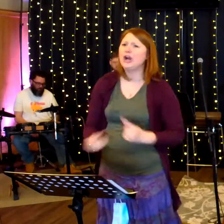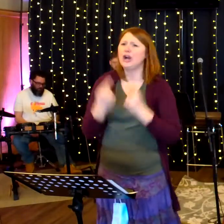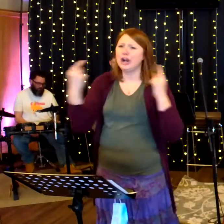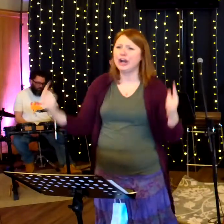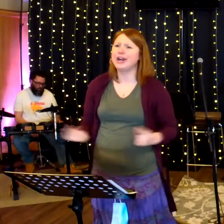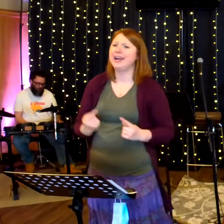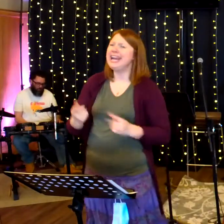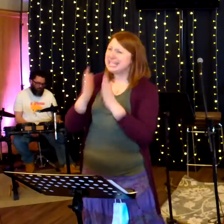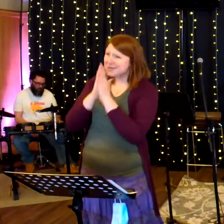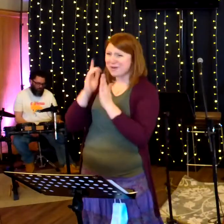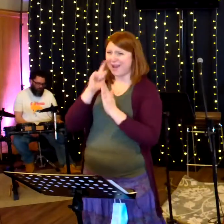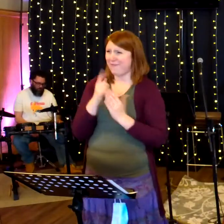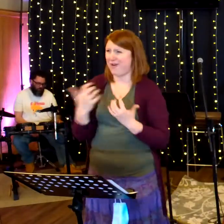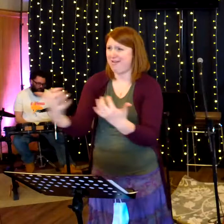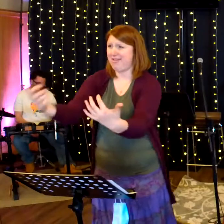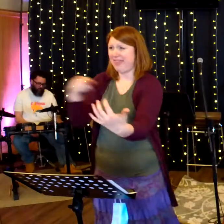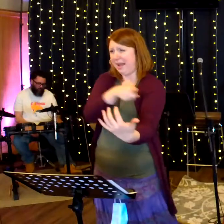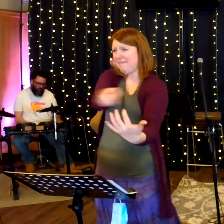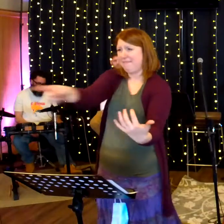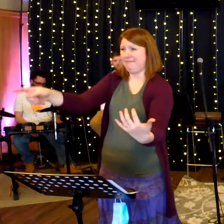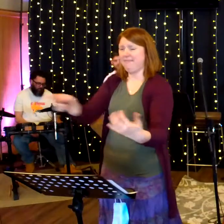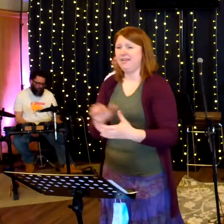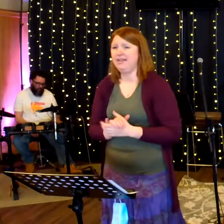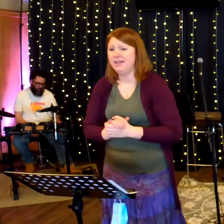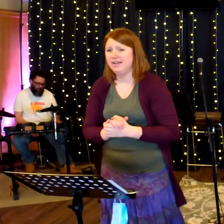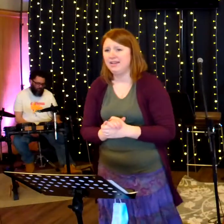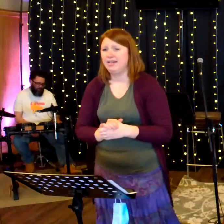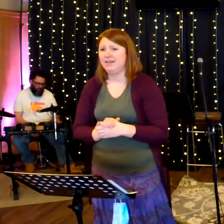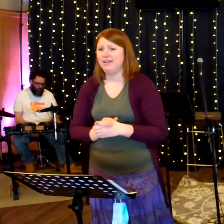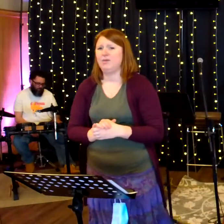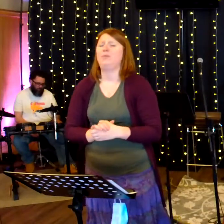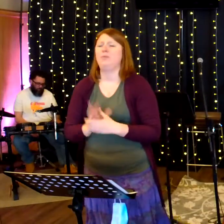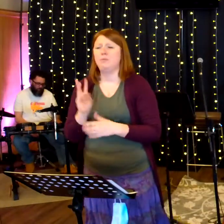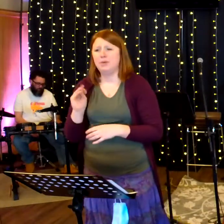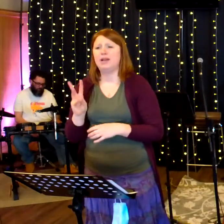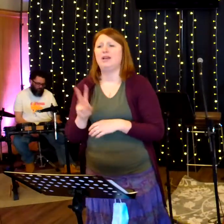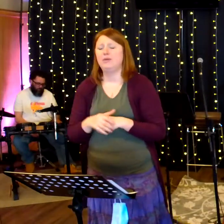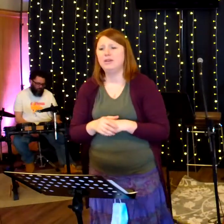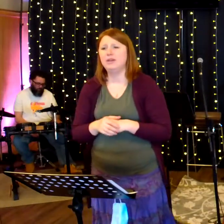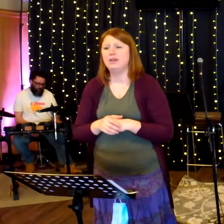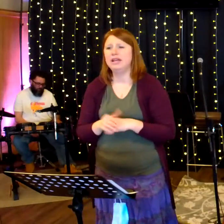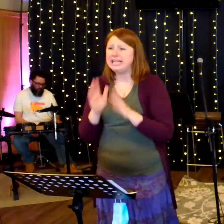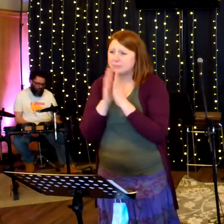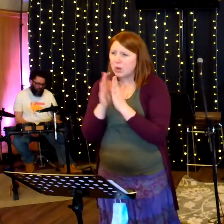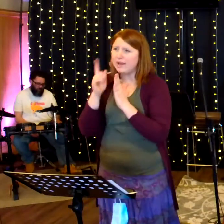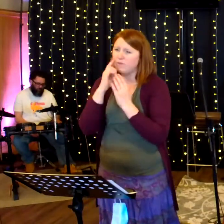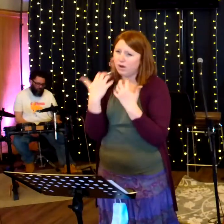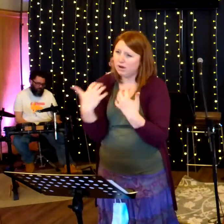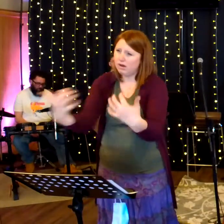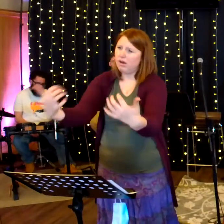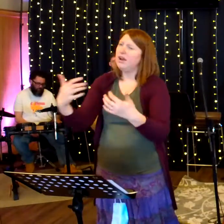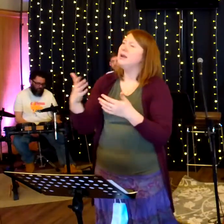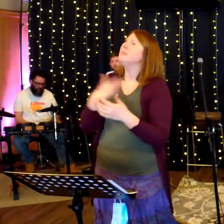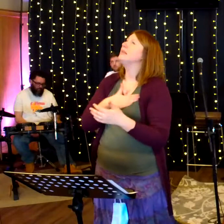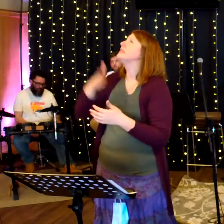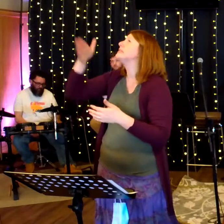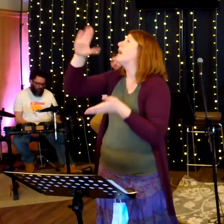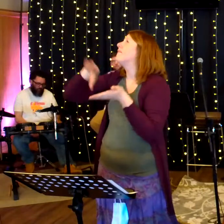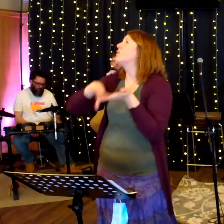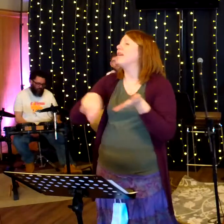actually actively undergoing at that moment. And he's praying forgiveness for them,